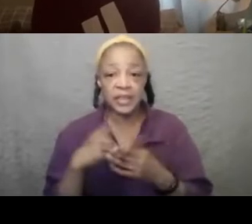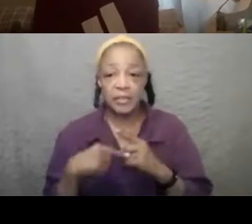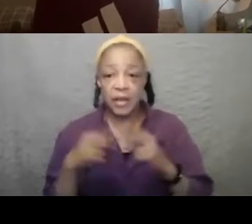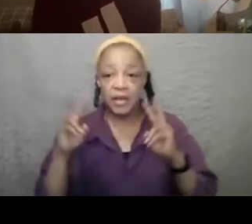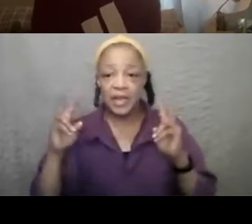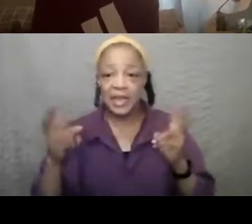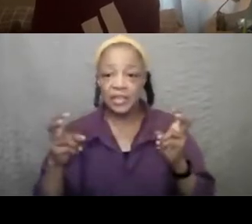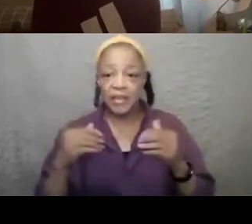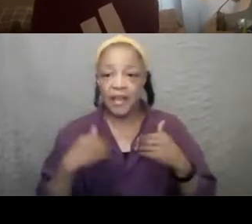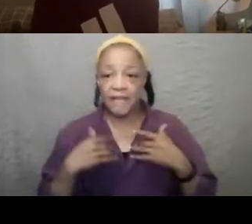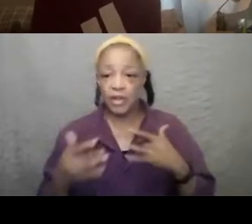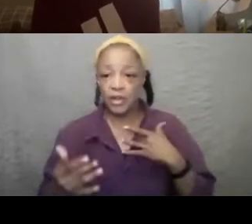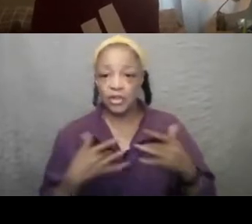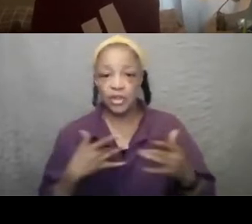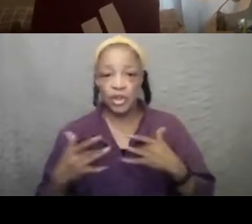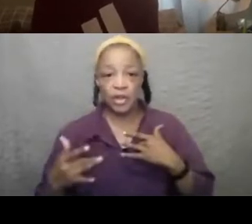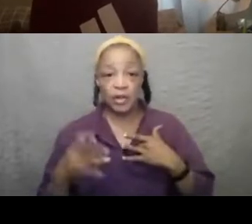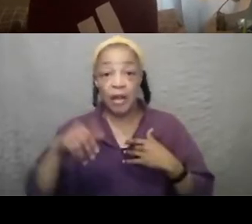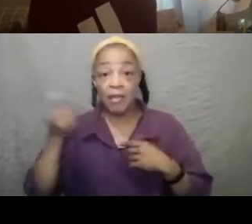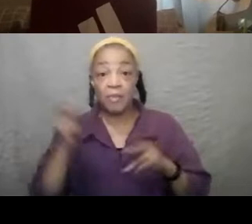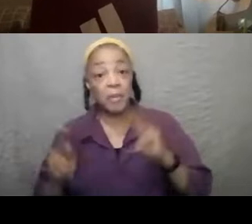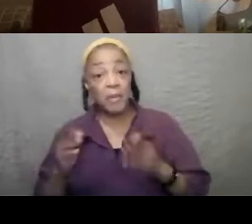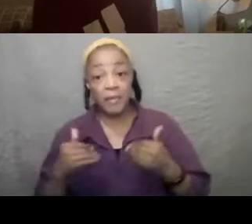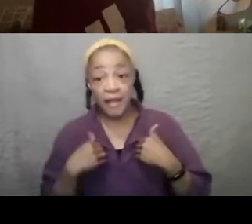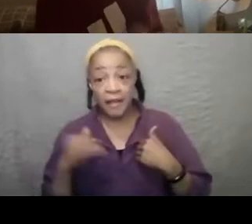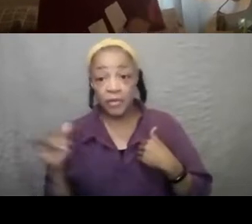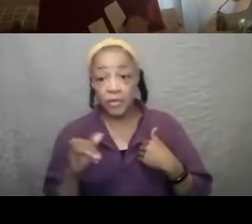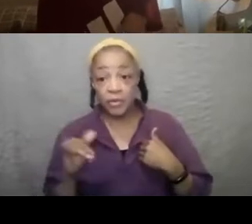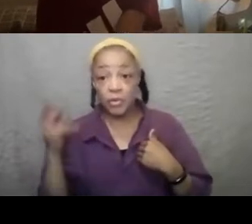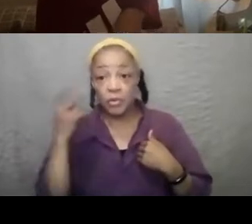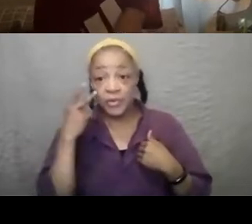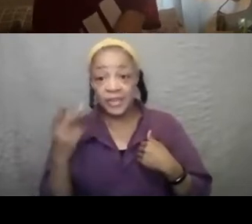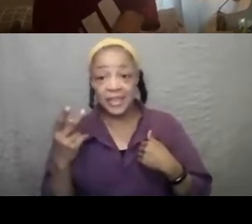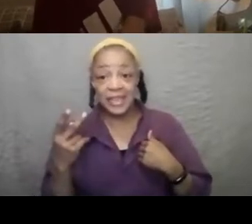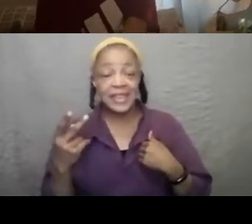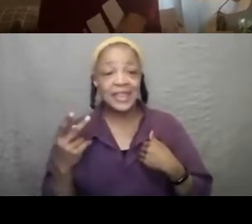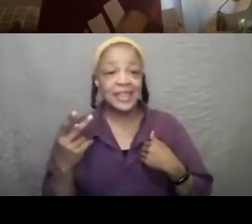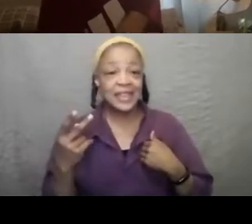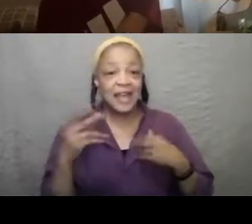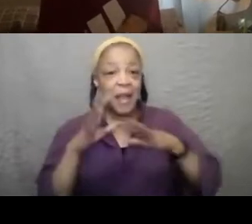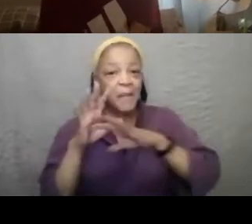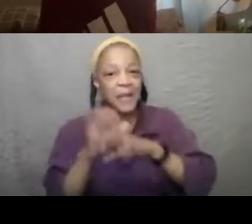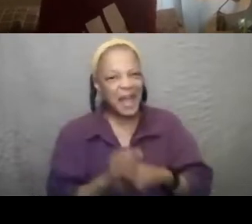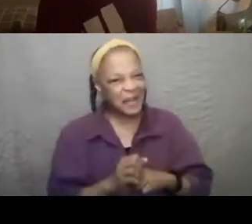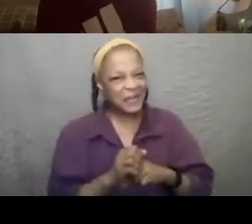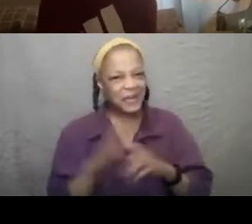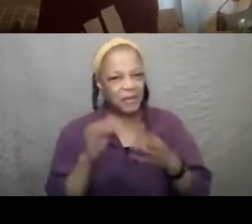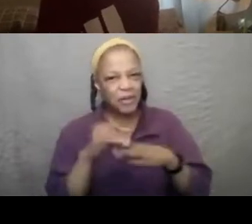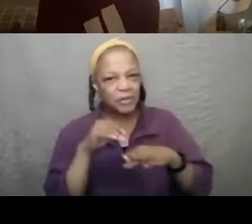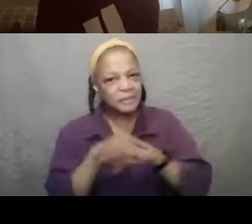concern, because other people may be having it too, you start to see a pattern. Right? And that's when Steve can really engage with